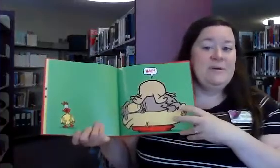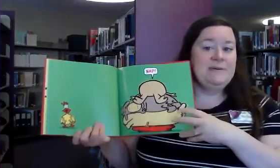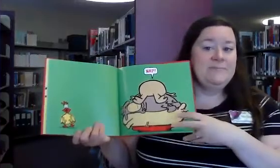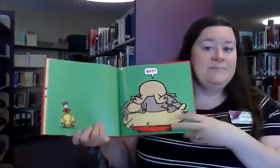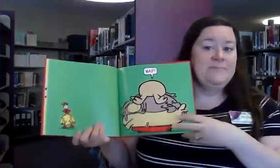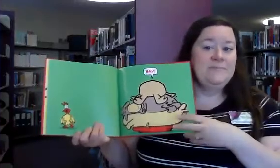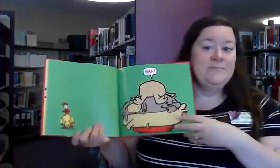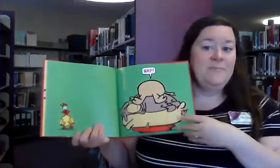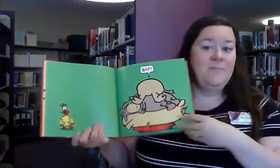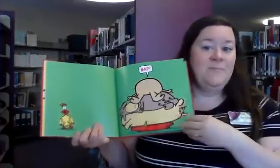napping?